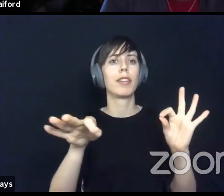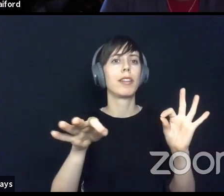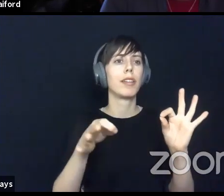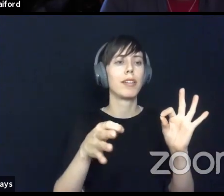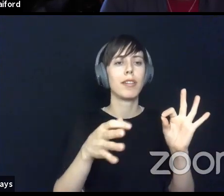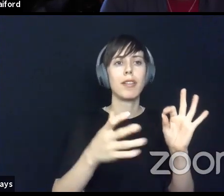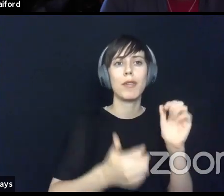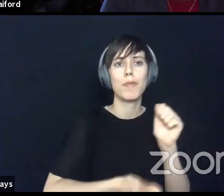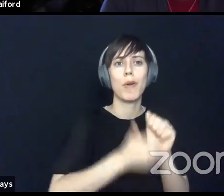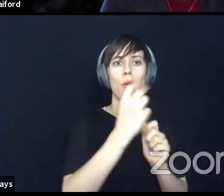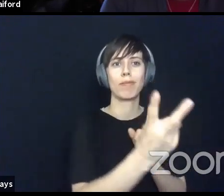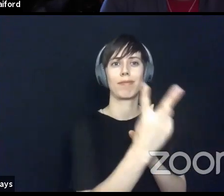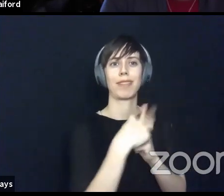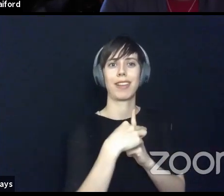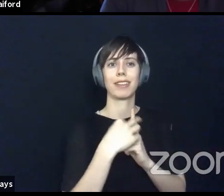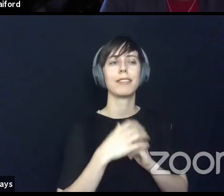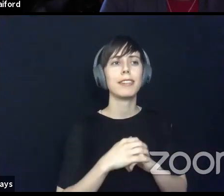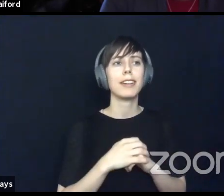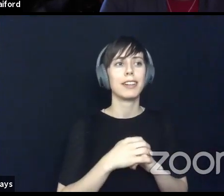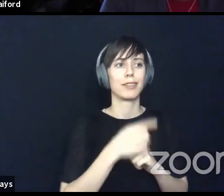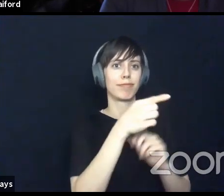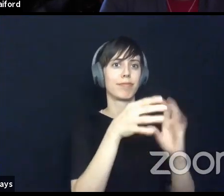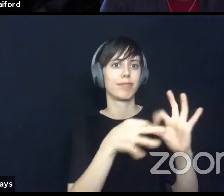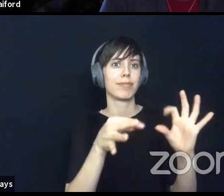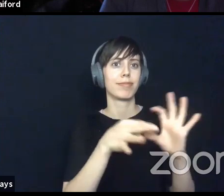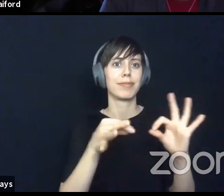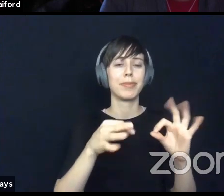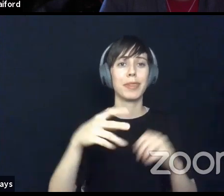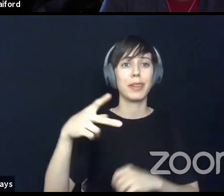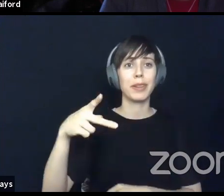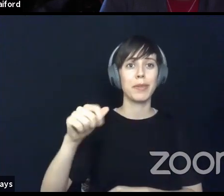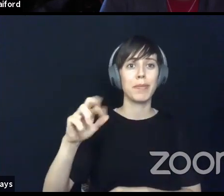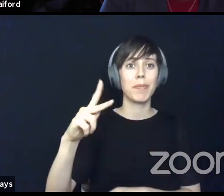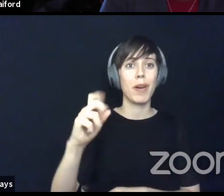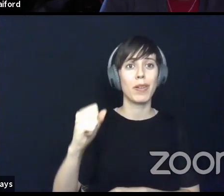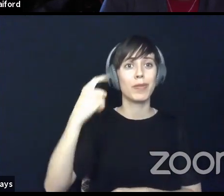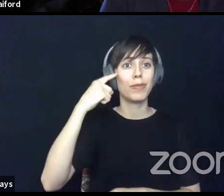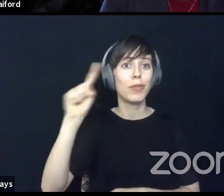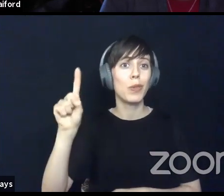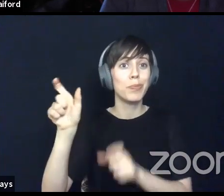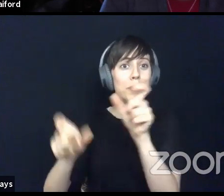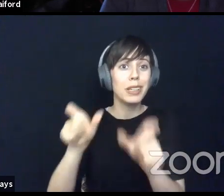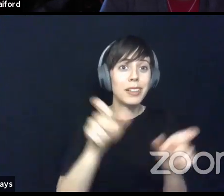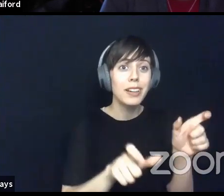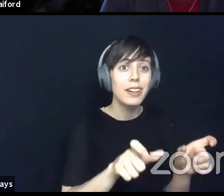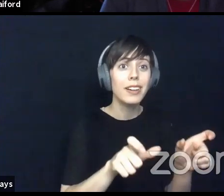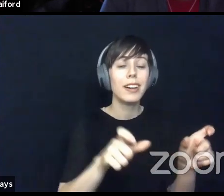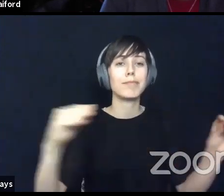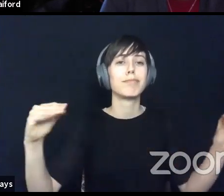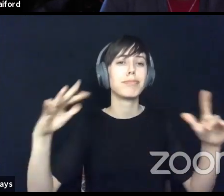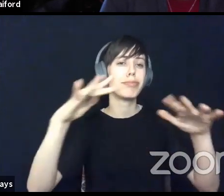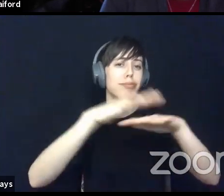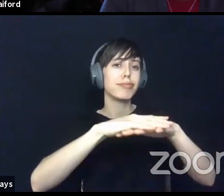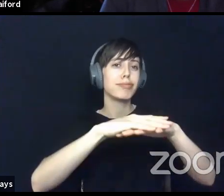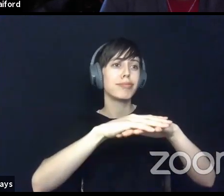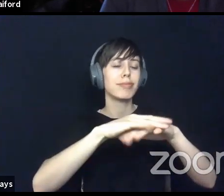thinking of my family moved a lot growing up. So there was never like just one park, but in the areas, most of those